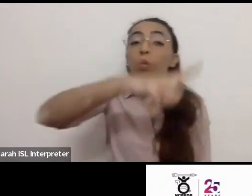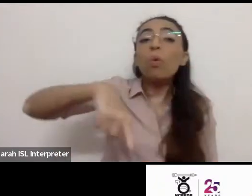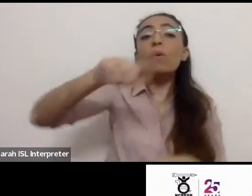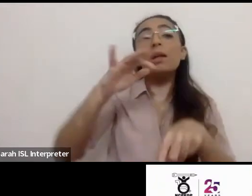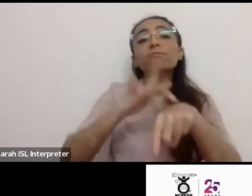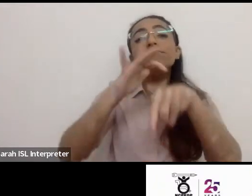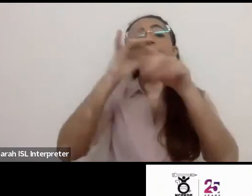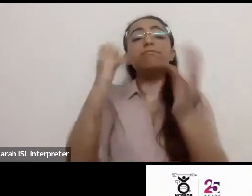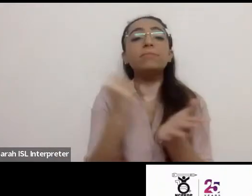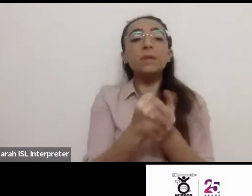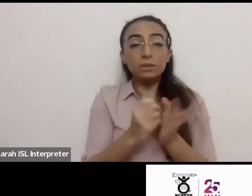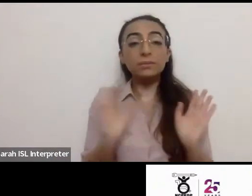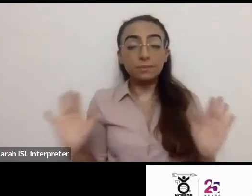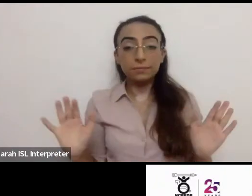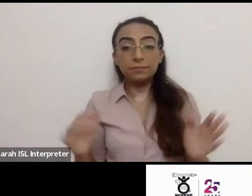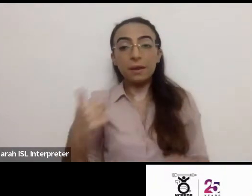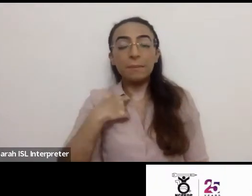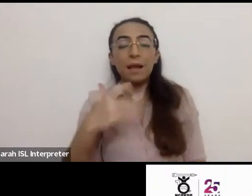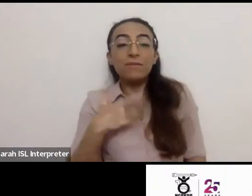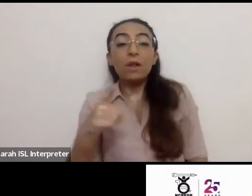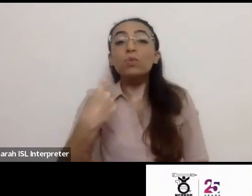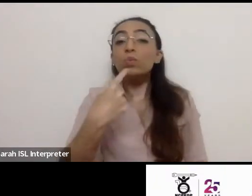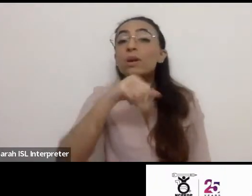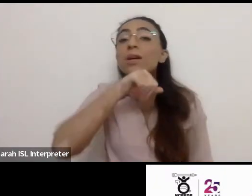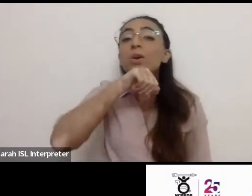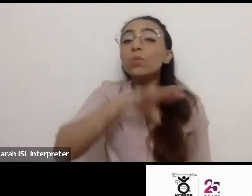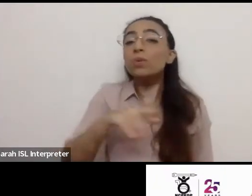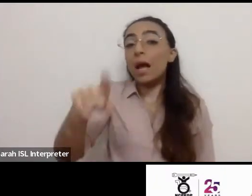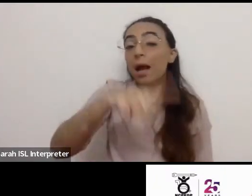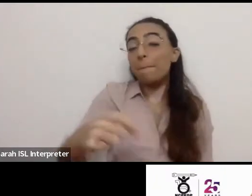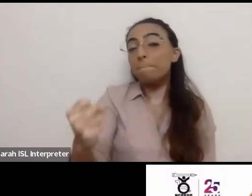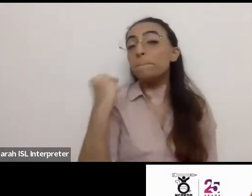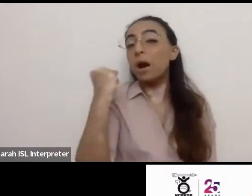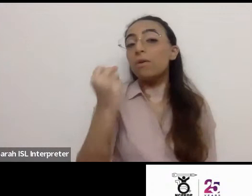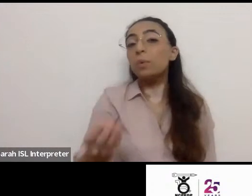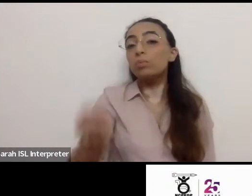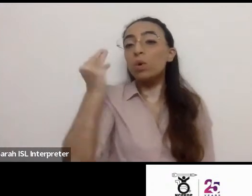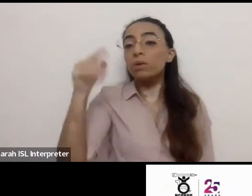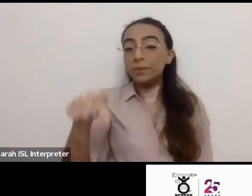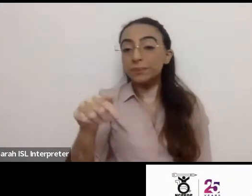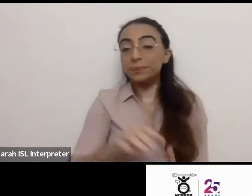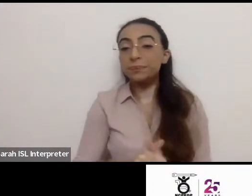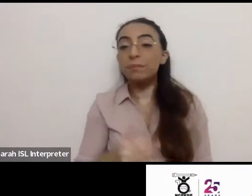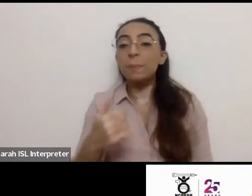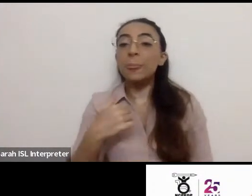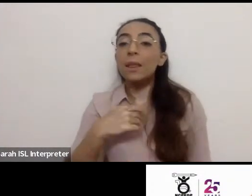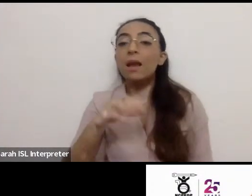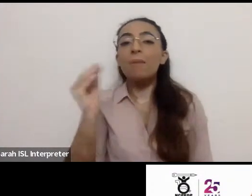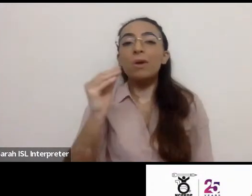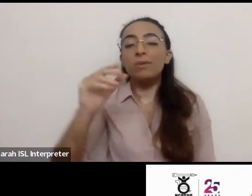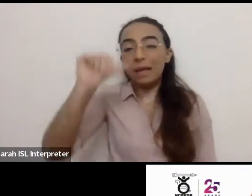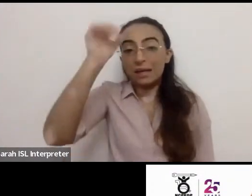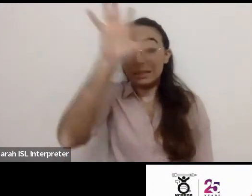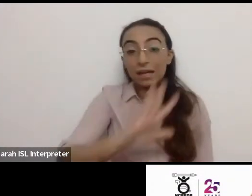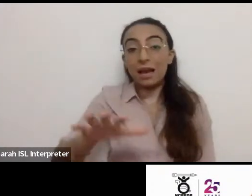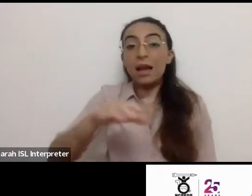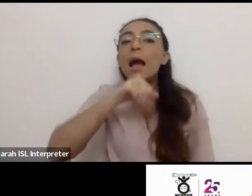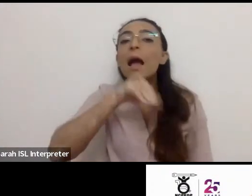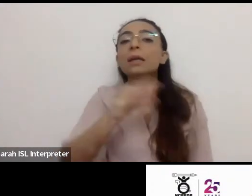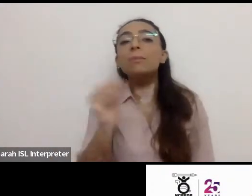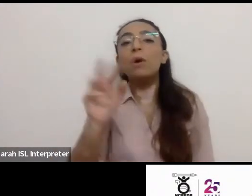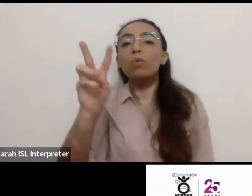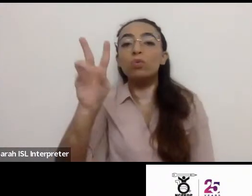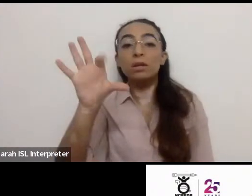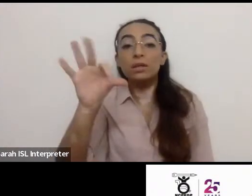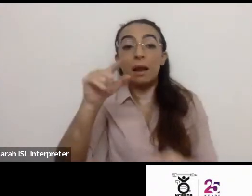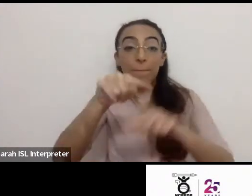big believer in the younger generation. I think that's a very powerful thing. And the fact that our average age is 29, the fact that we have many people